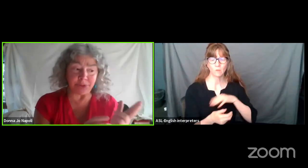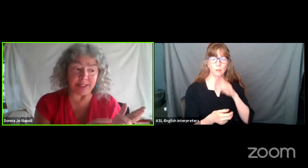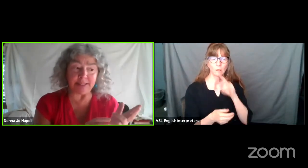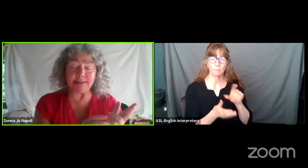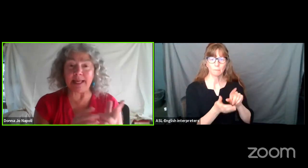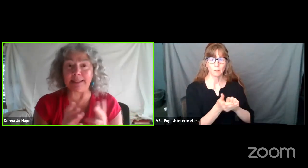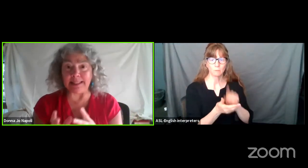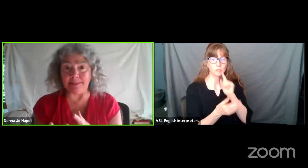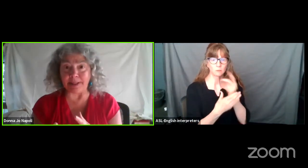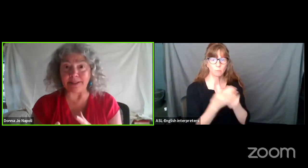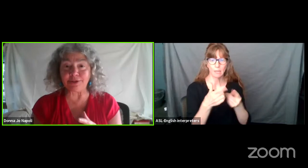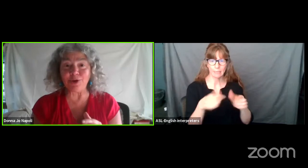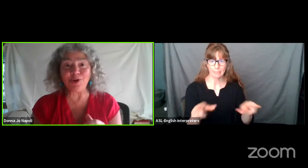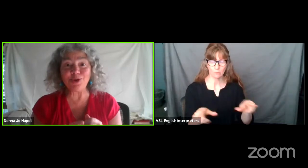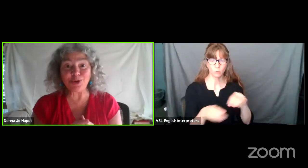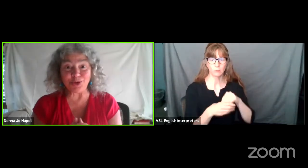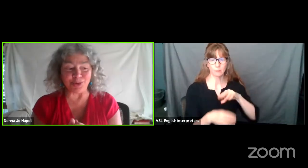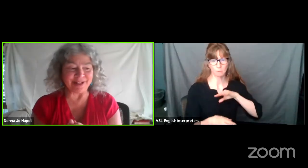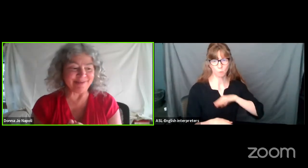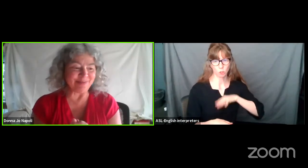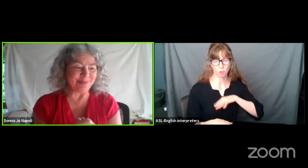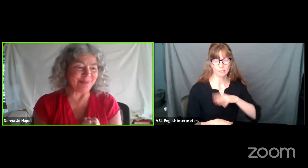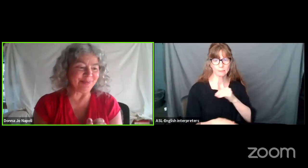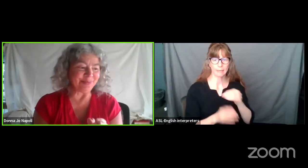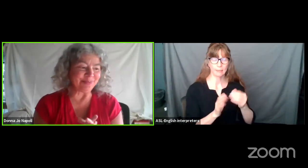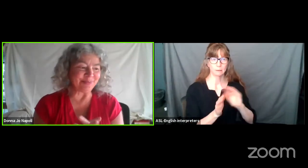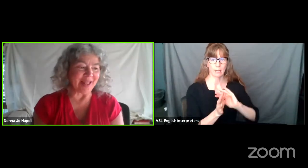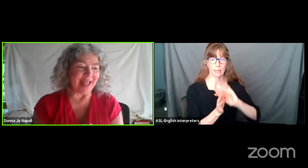in Portuguese and Libras soon.